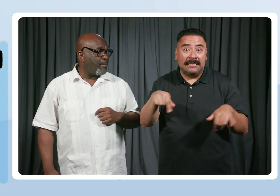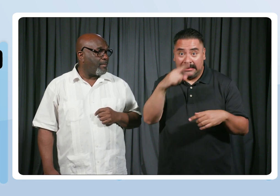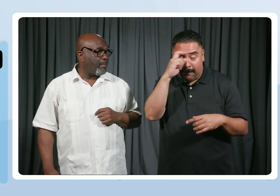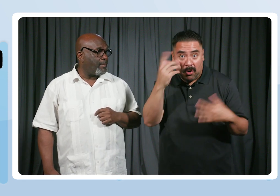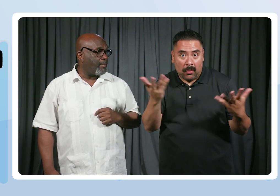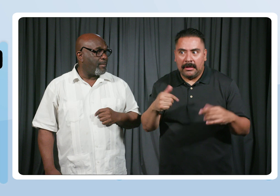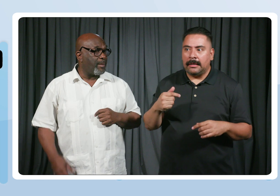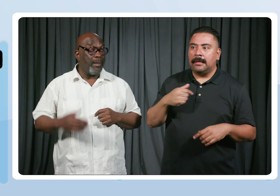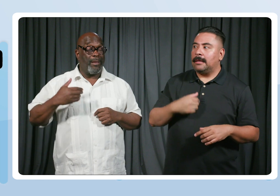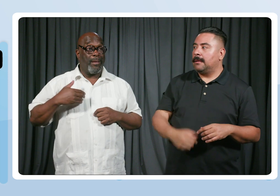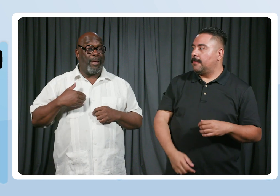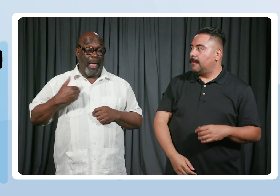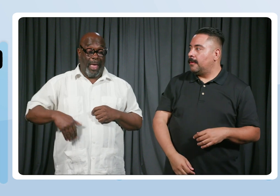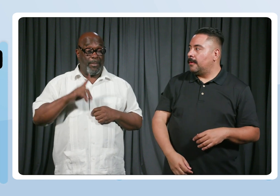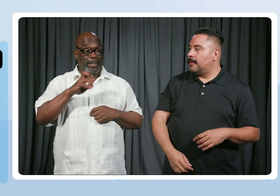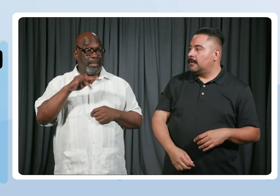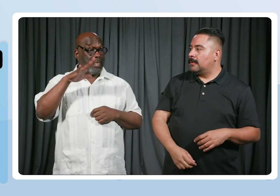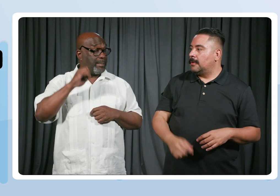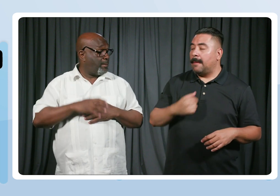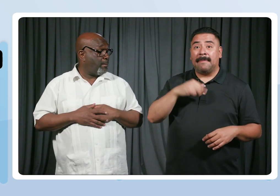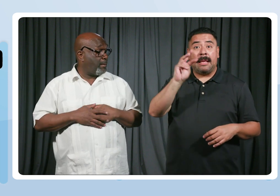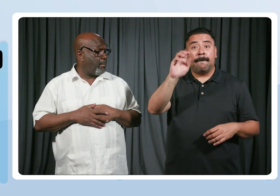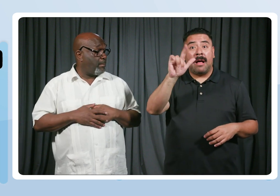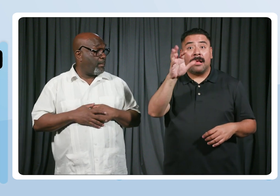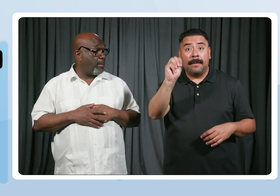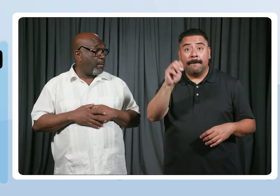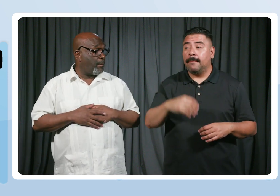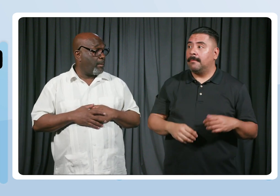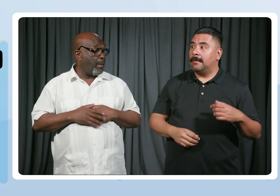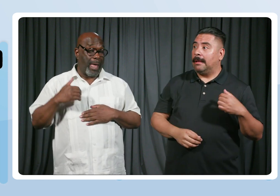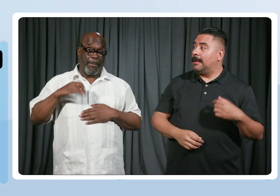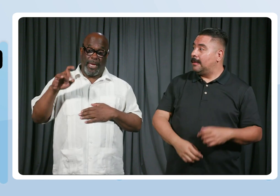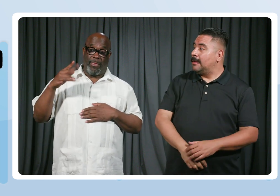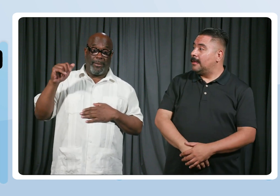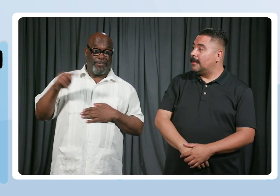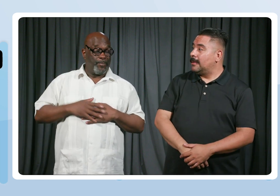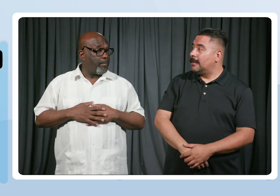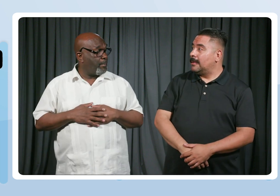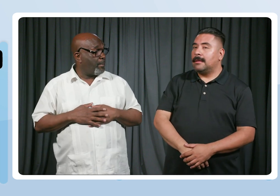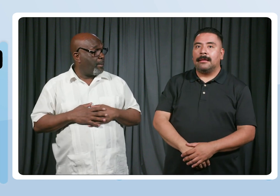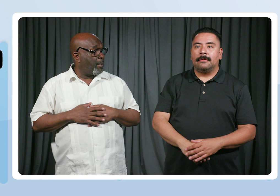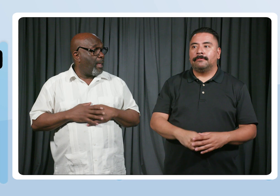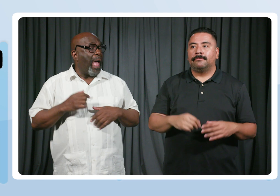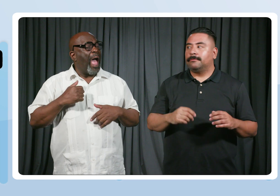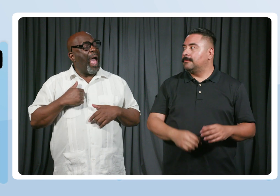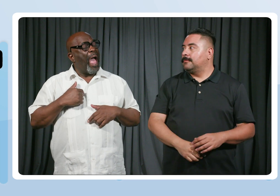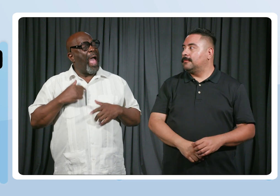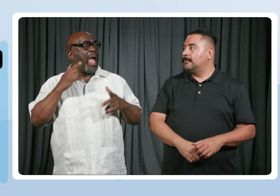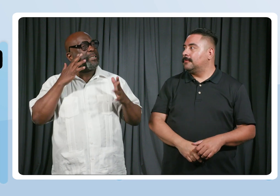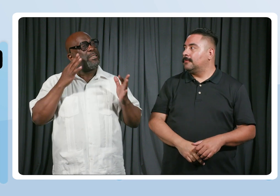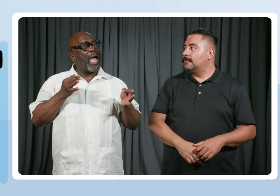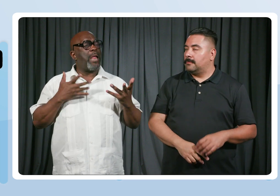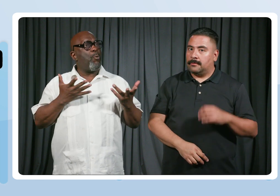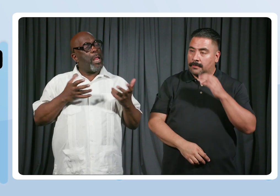summer. I'm Jemese. I'm Malcolm. And I'm Nathan. I chose that I want a summer job is